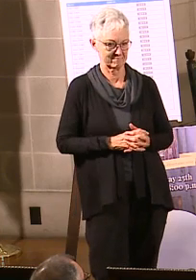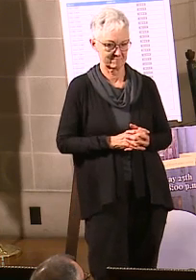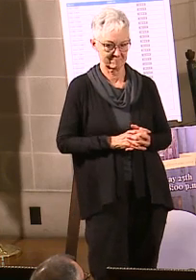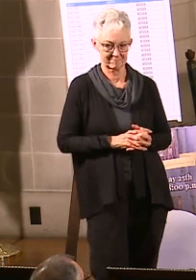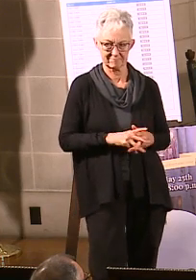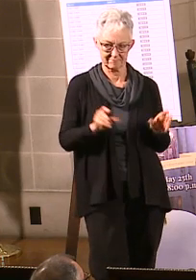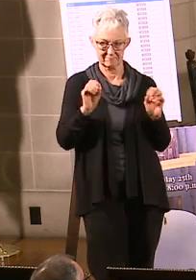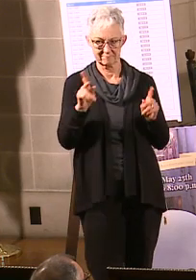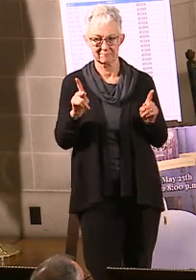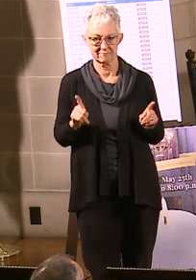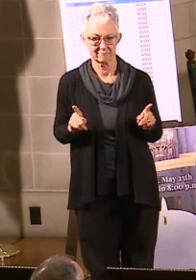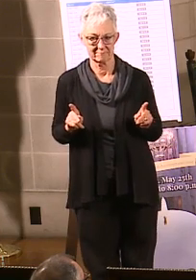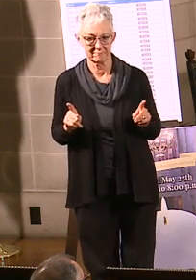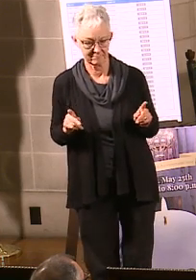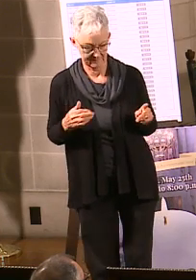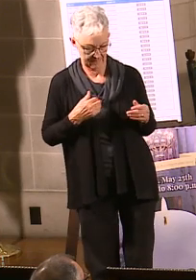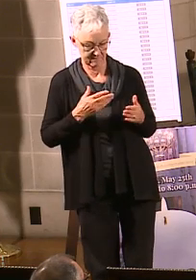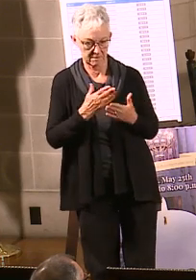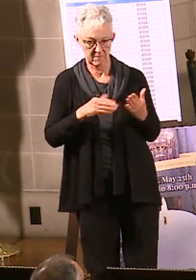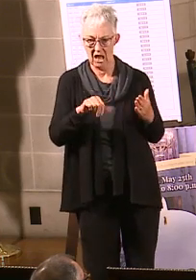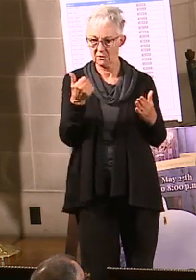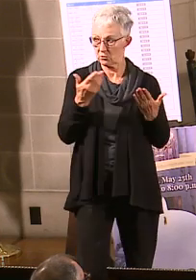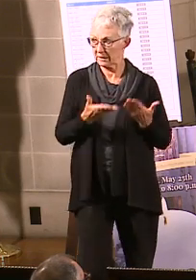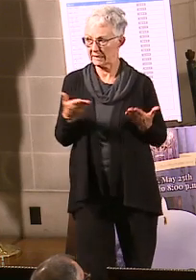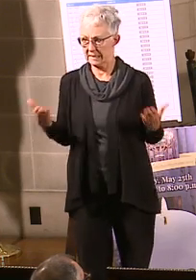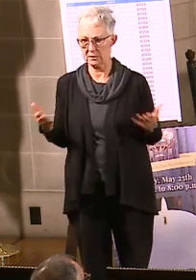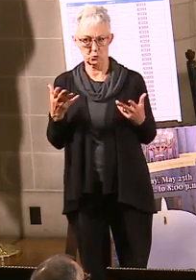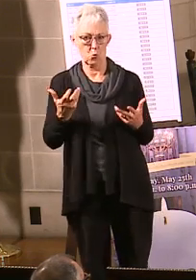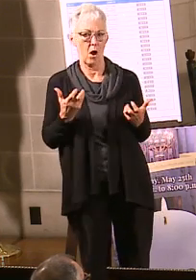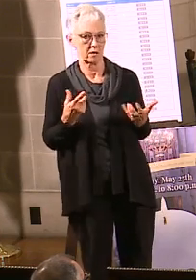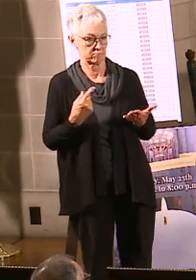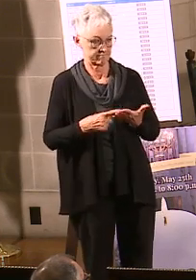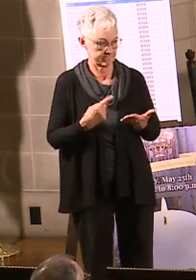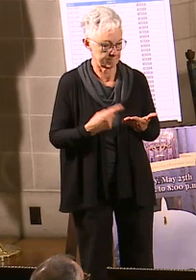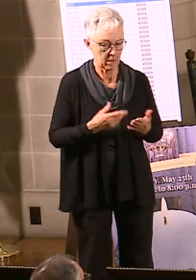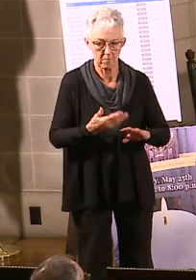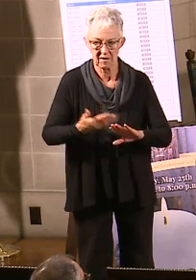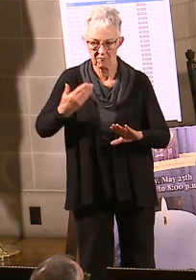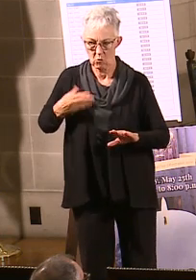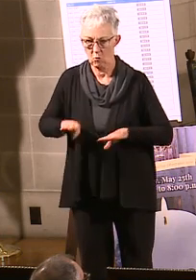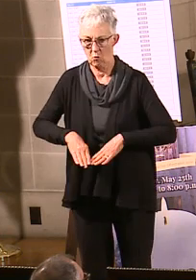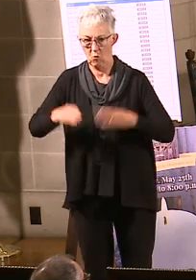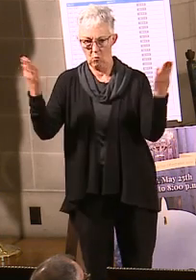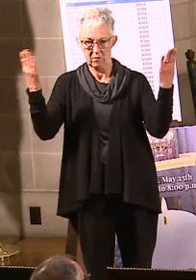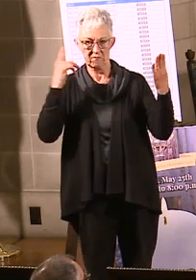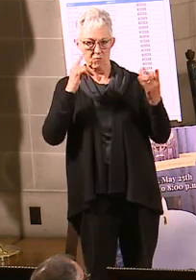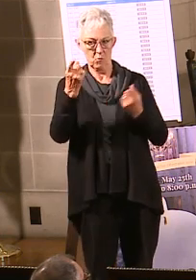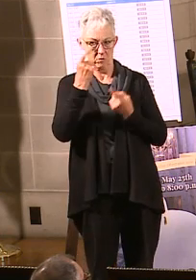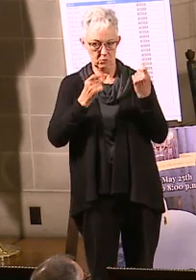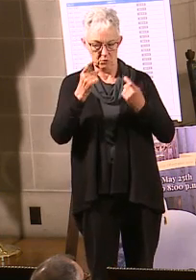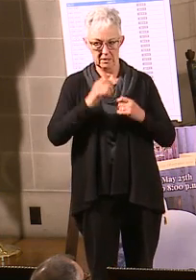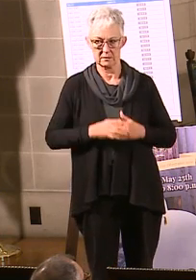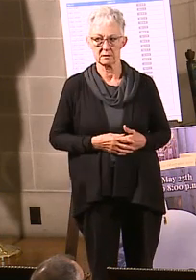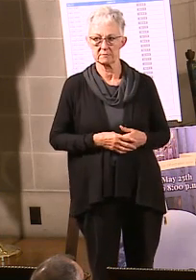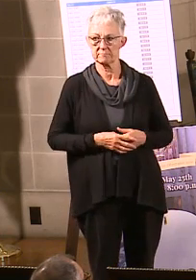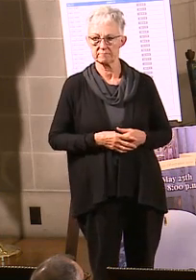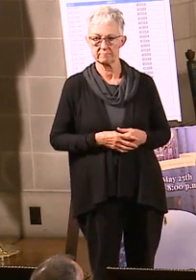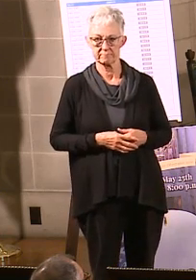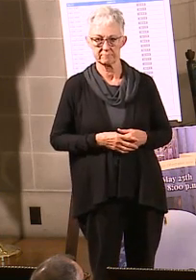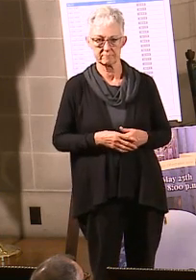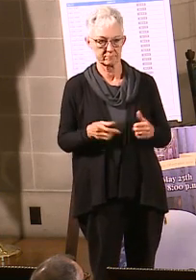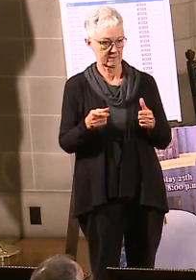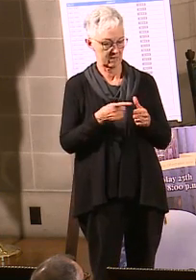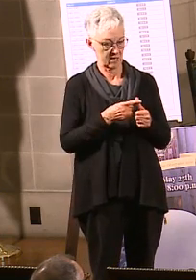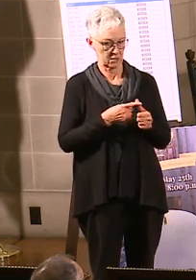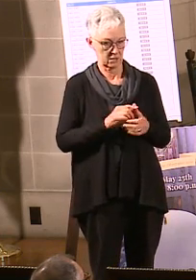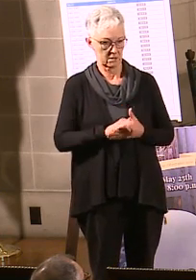Okay, so we got a number of other things we want to hit upon here before we get into questions and answers. First, new